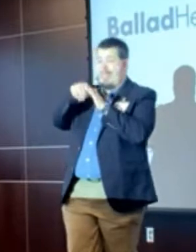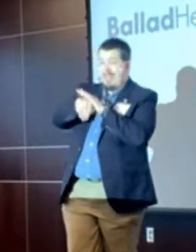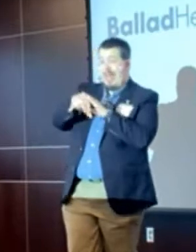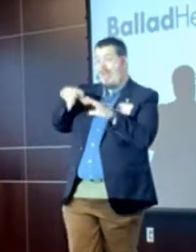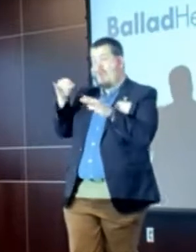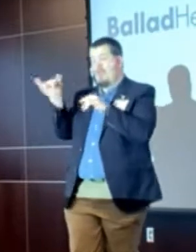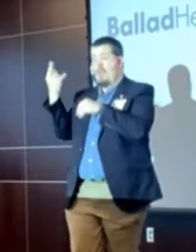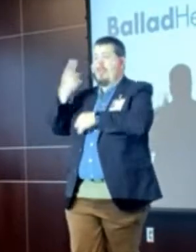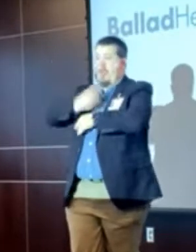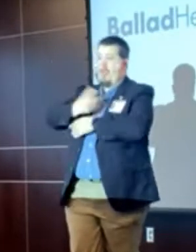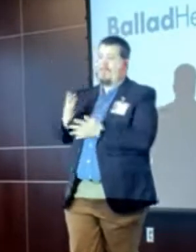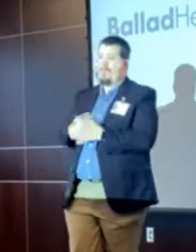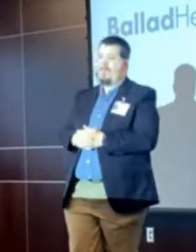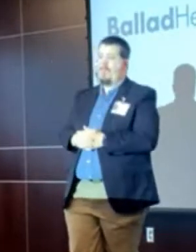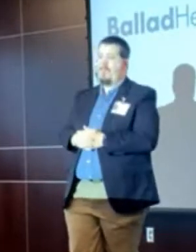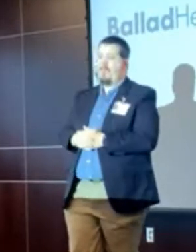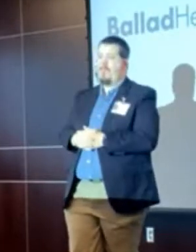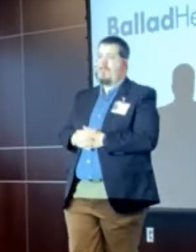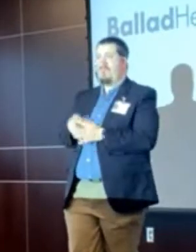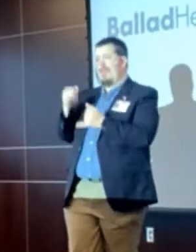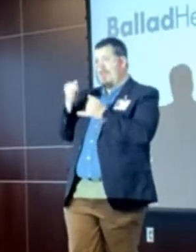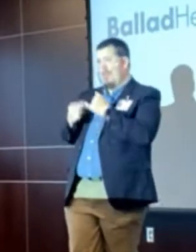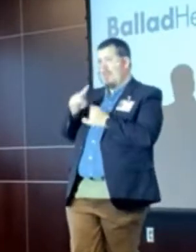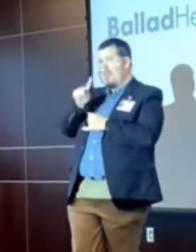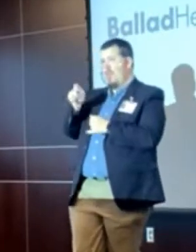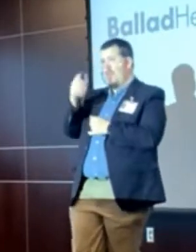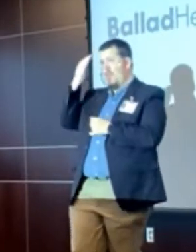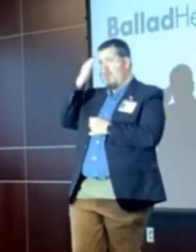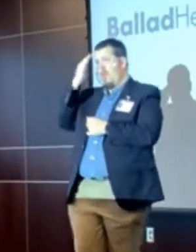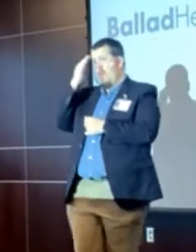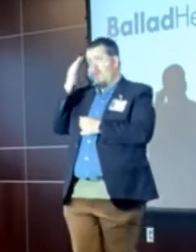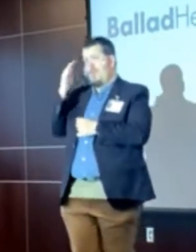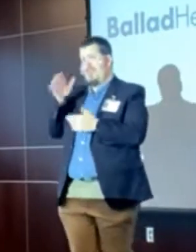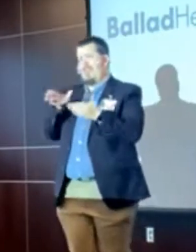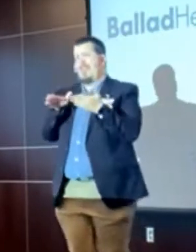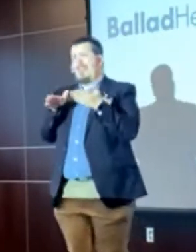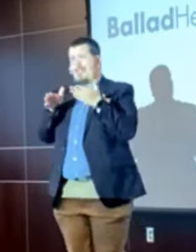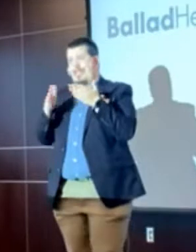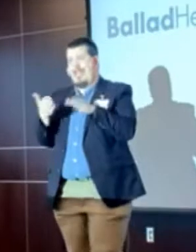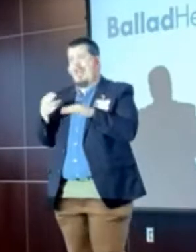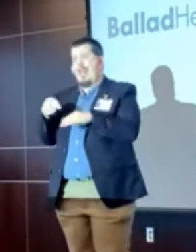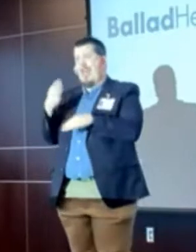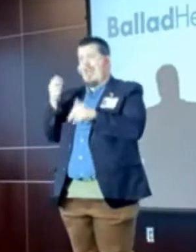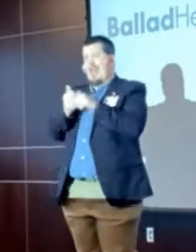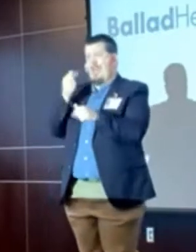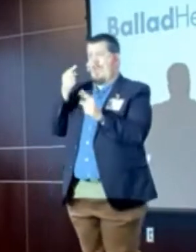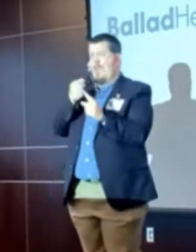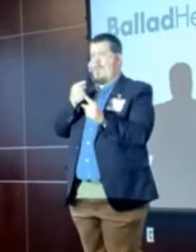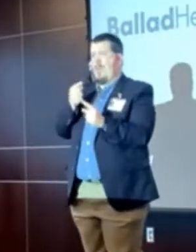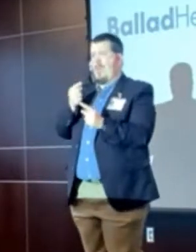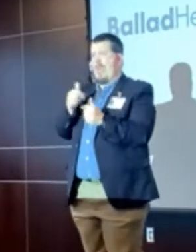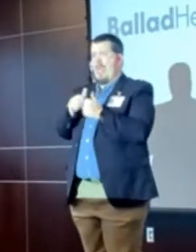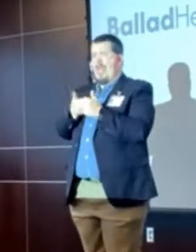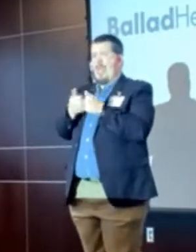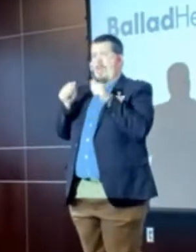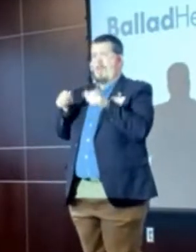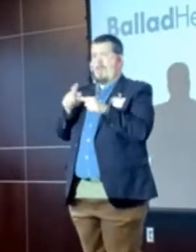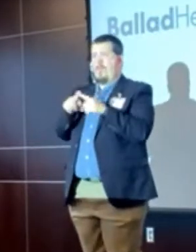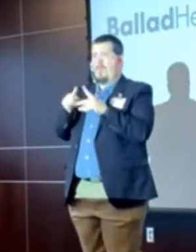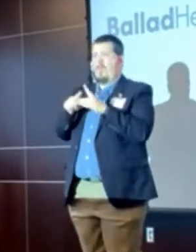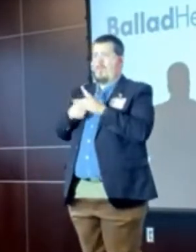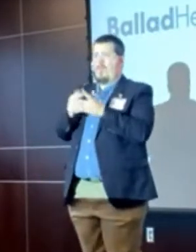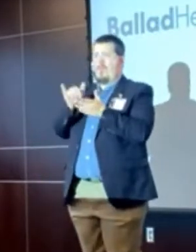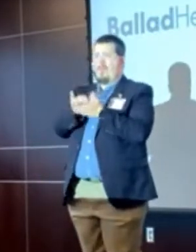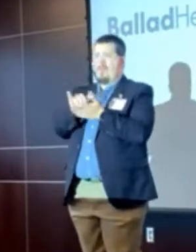within the same day. Okay, and then my last question is, I know deaths are at their highest point. What has made it possible to resume